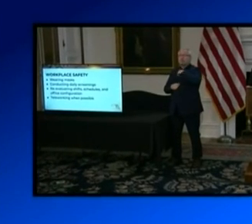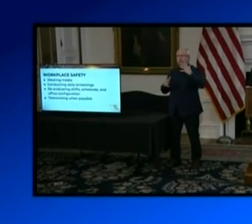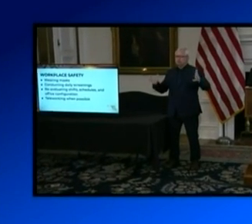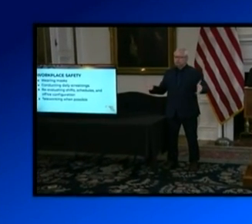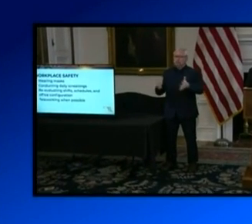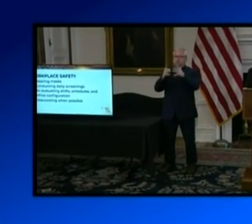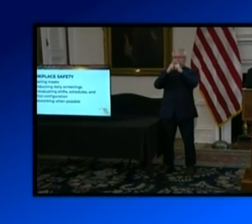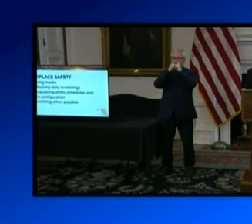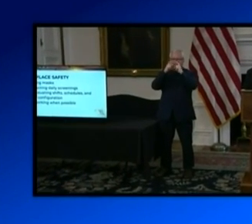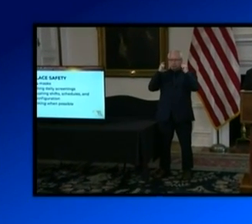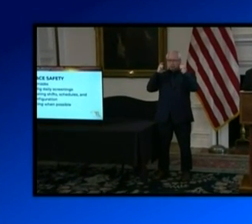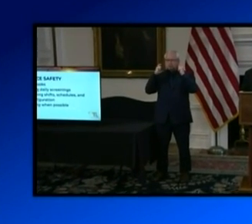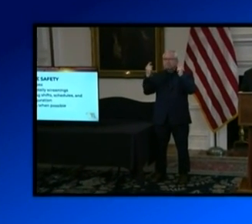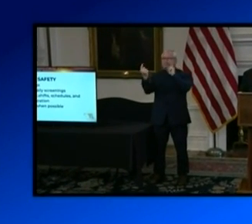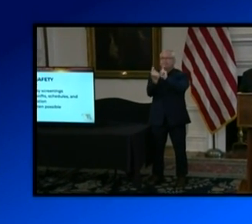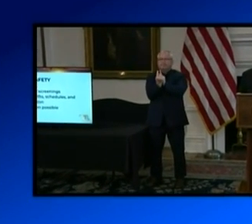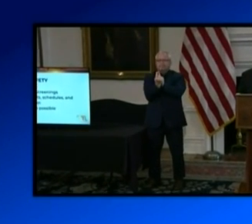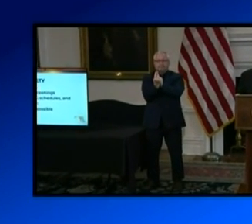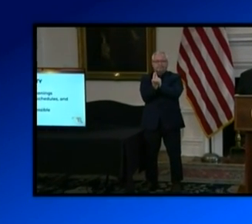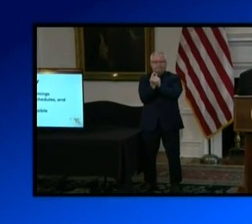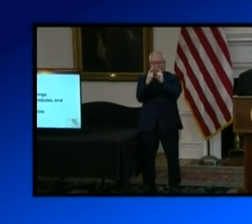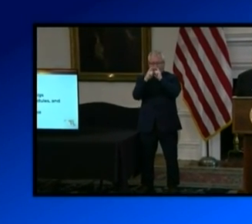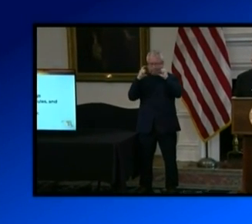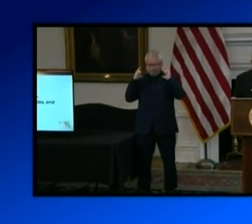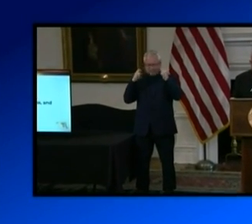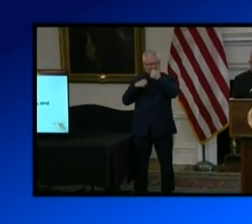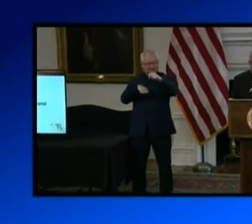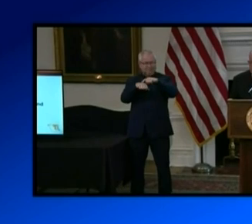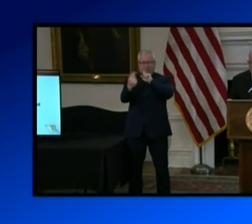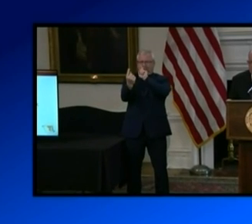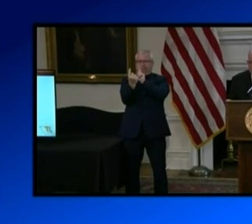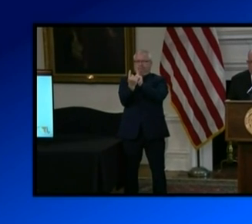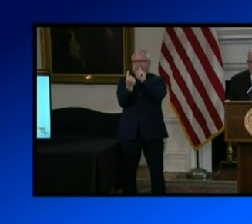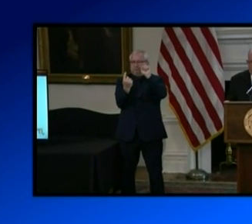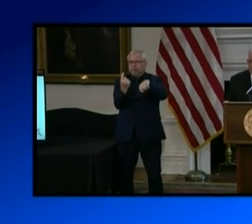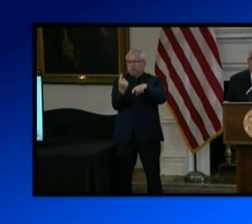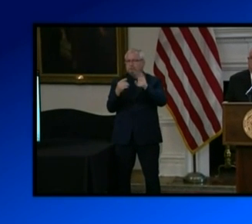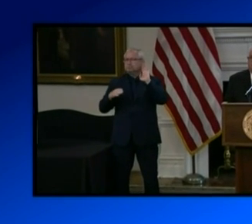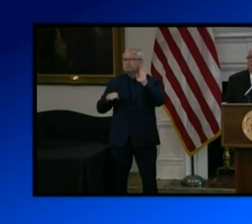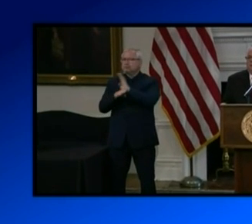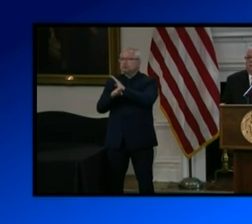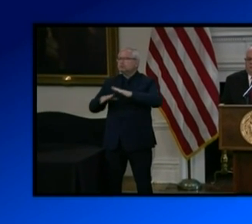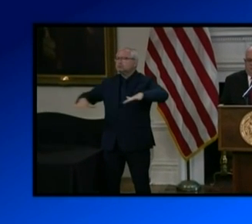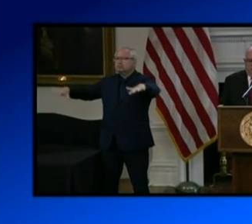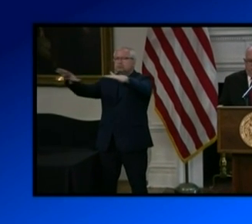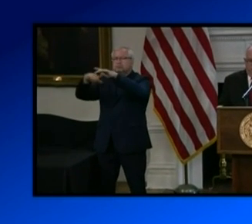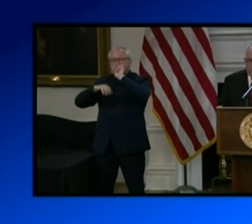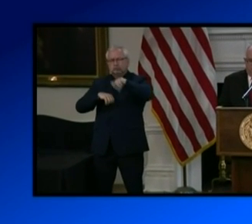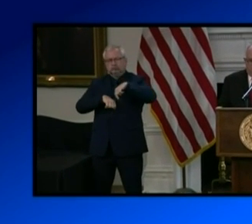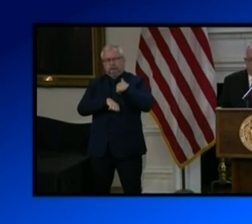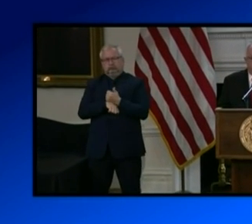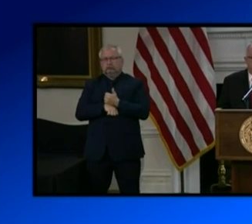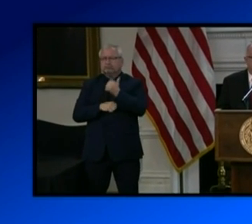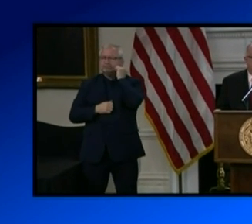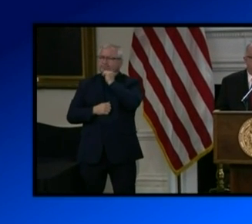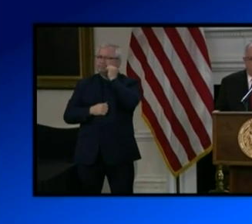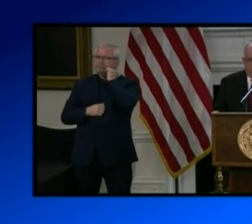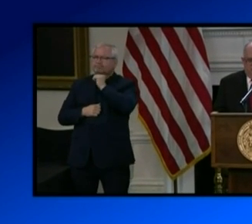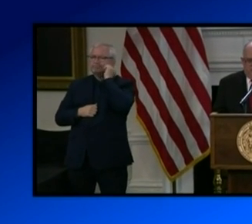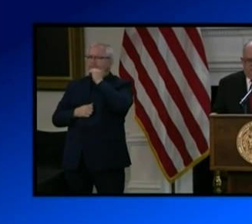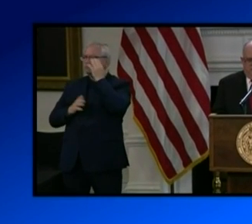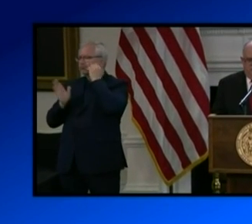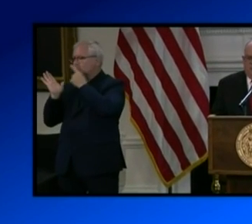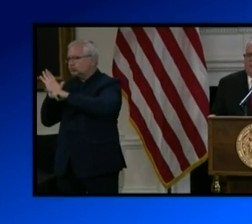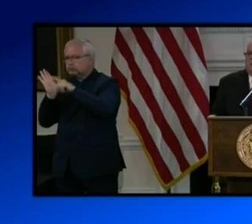INTERACTION TAKES PLACE. BUSINESSES ARE ENCOURAGED TO IMPLEMENT A SCREENING PROCESS INCLUDING TEMPERATURE CHECKS FOR